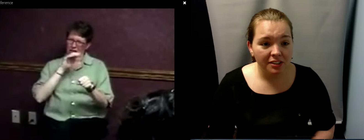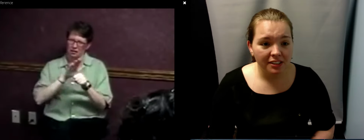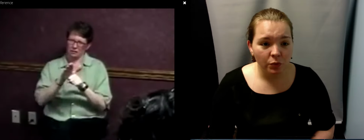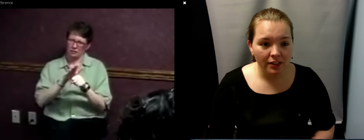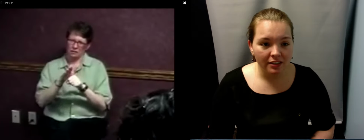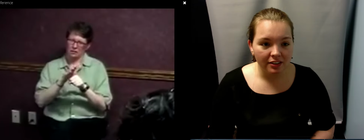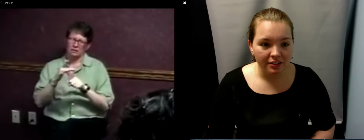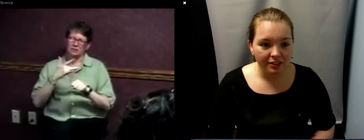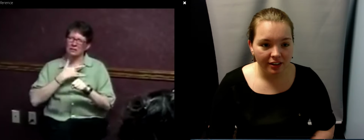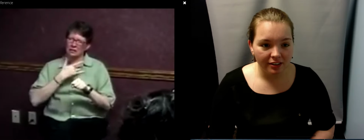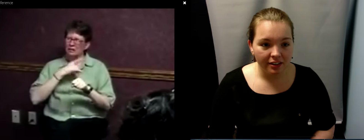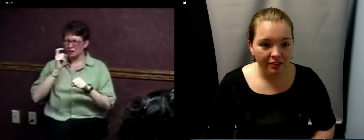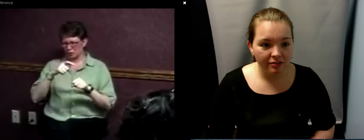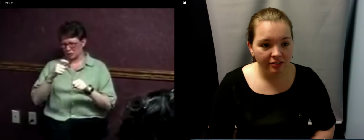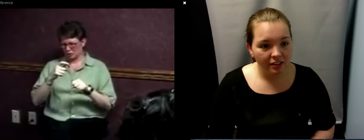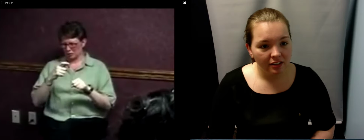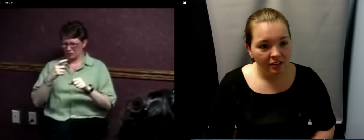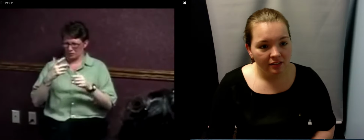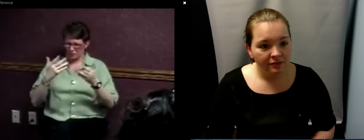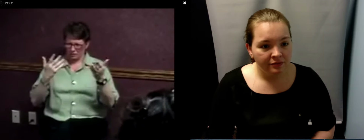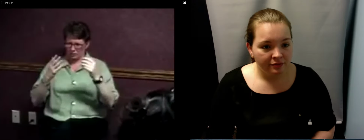I was just saying twice a year is not enough.